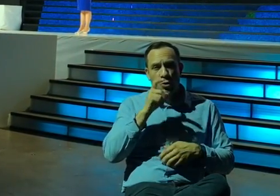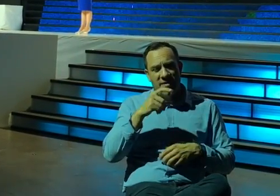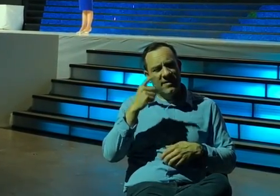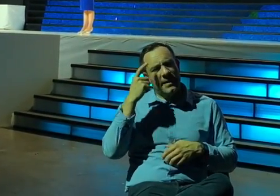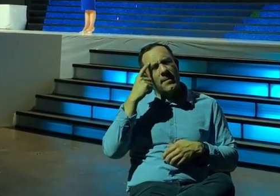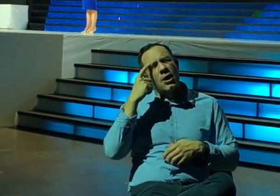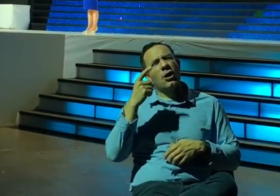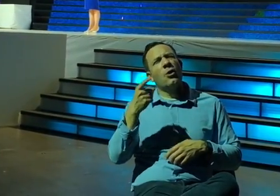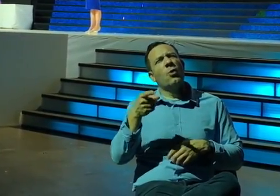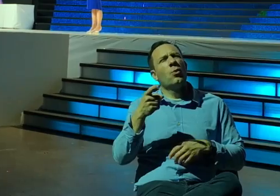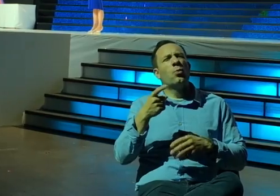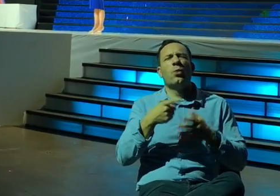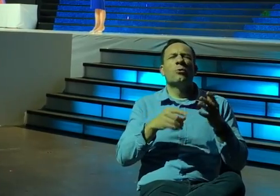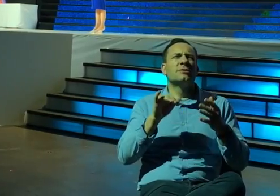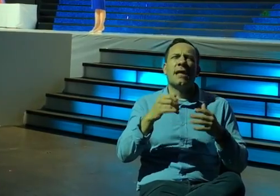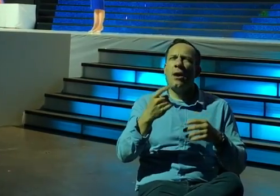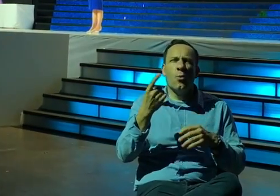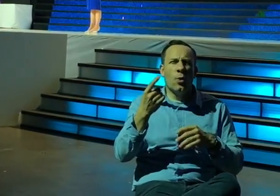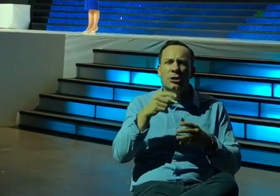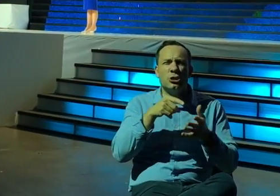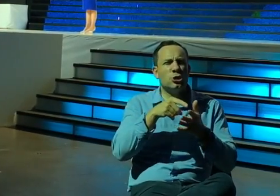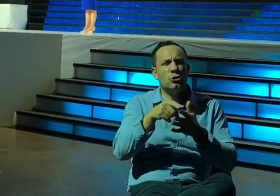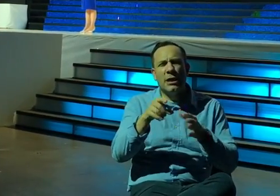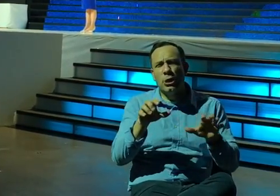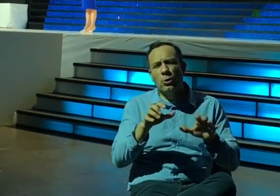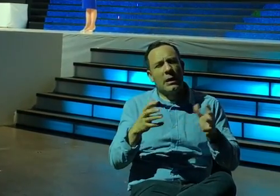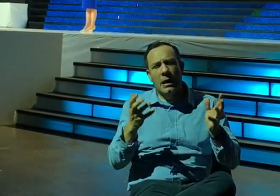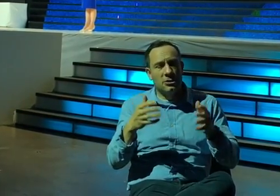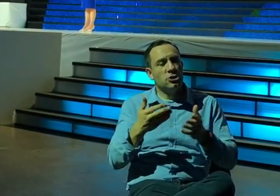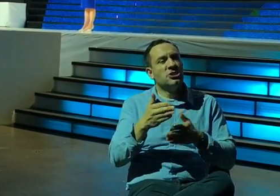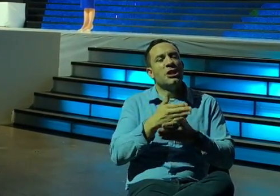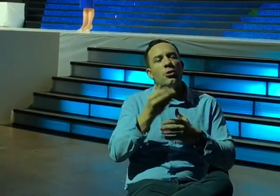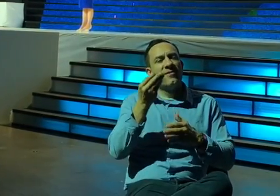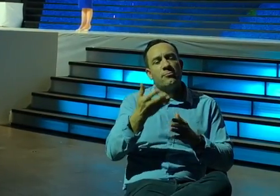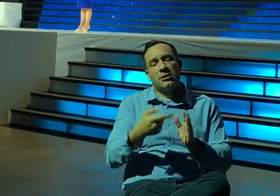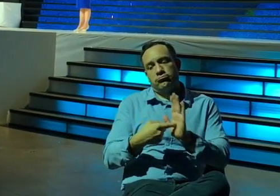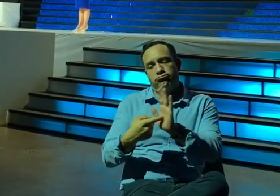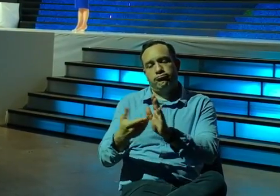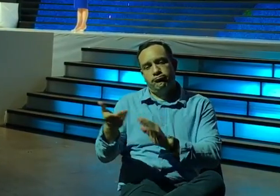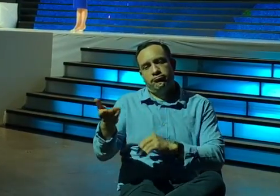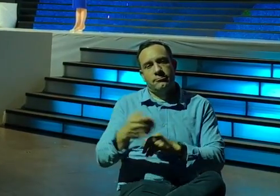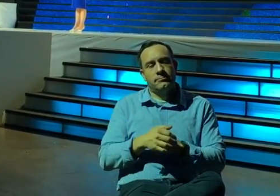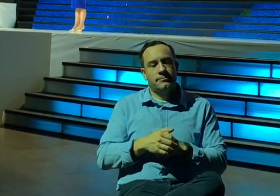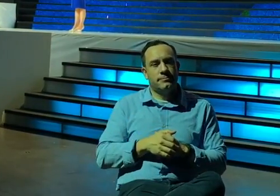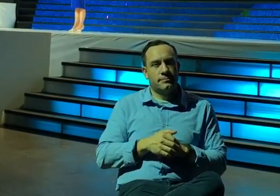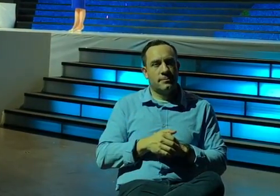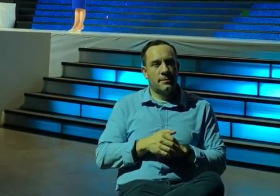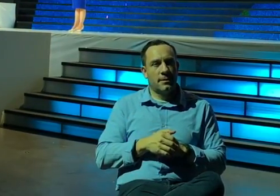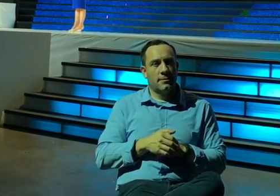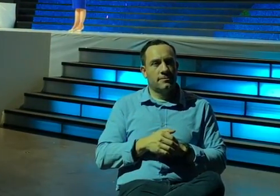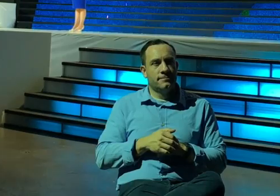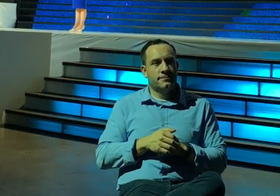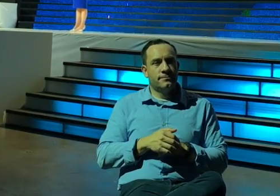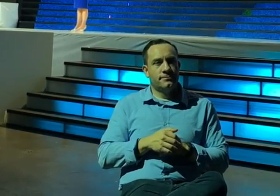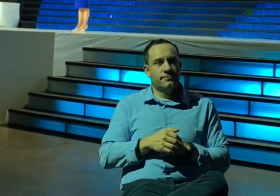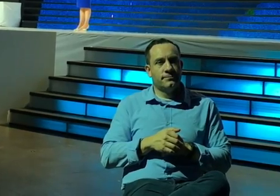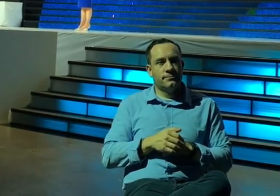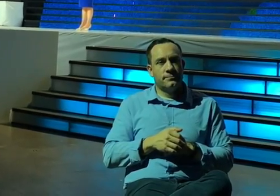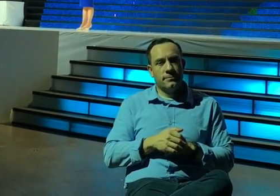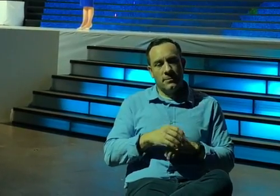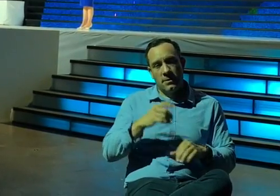wow, what is that? What's that particular strain doing? Just share the information sheet and we'll have that information for them. So for